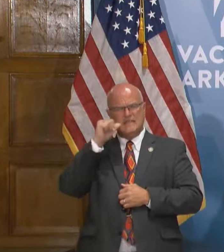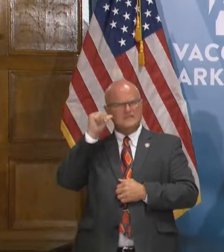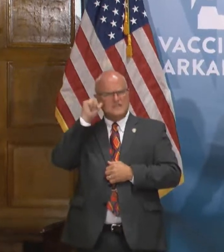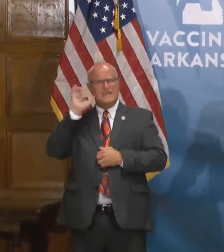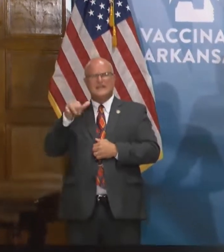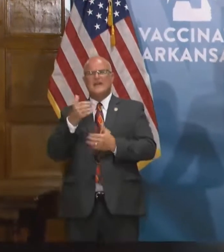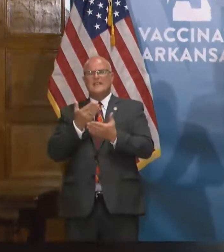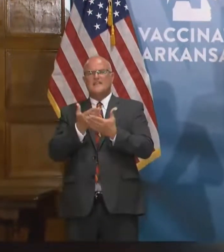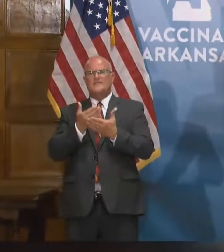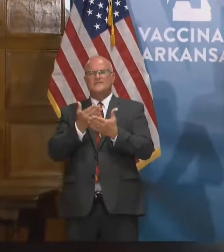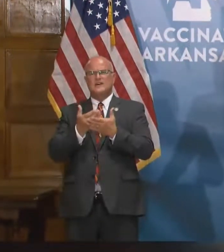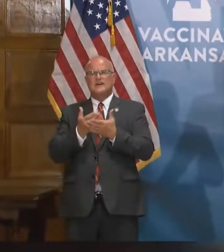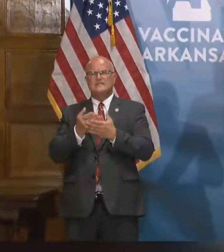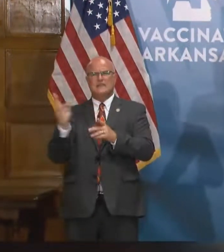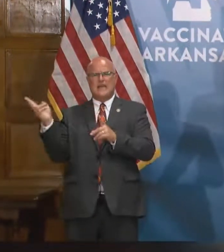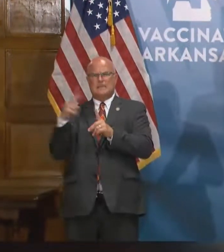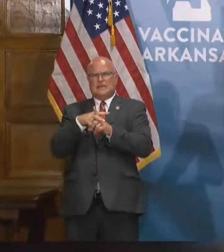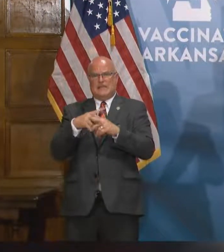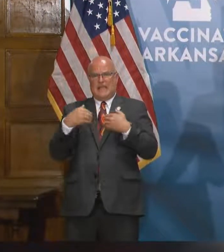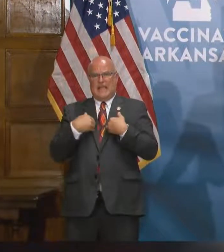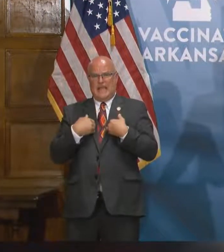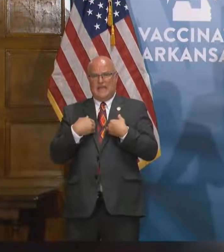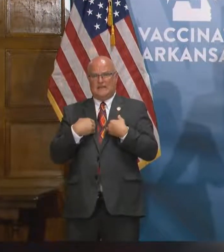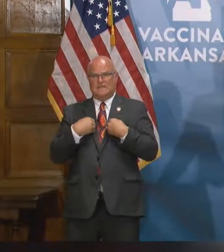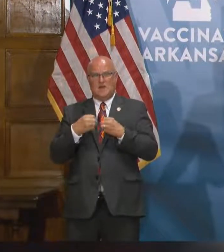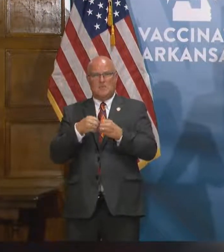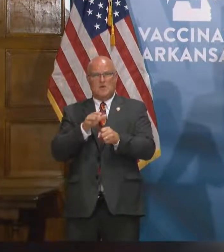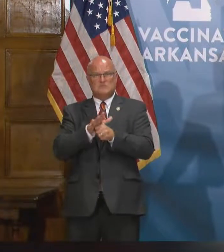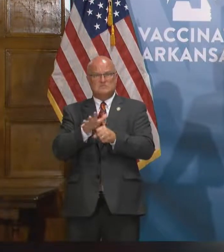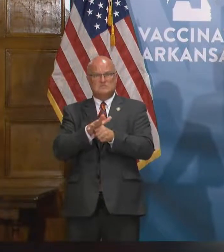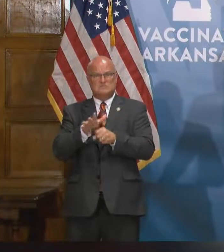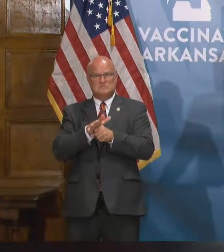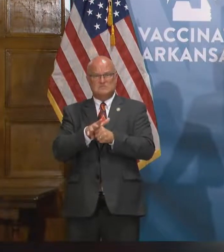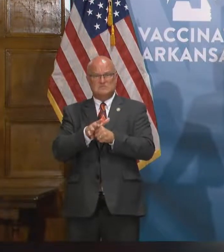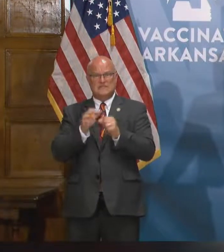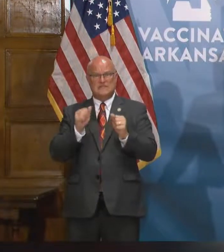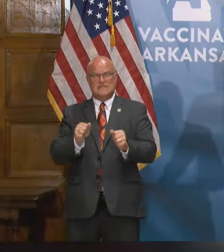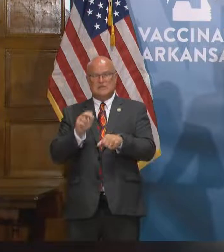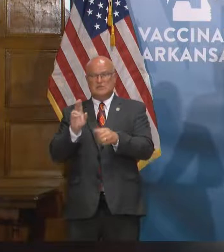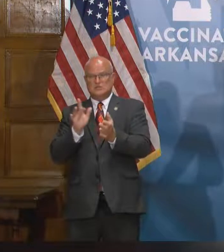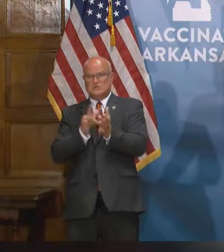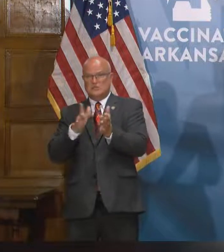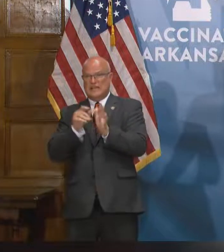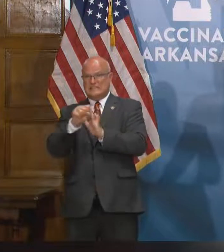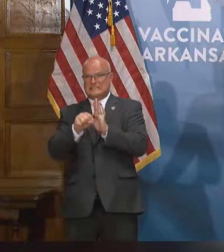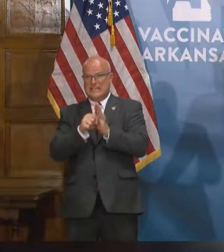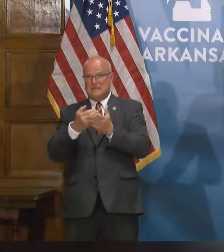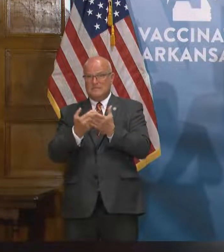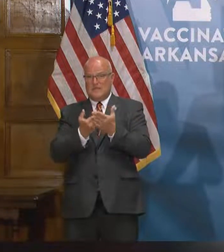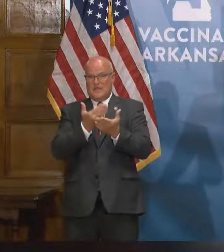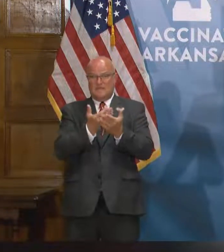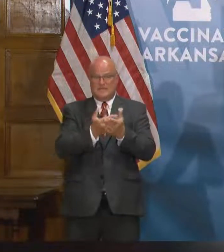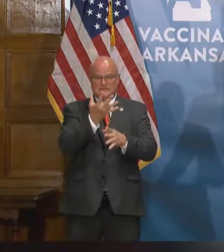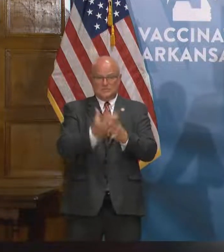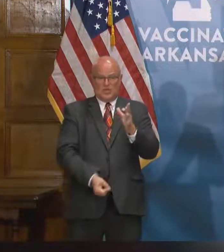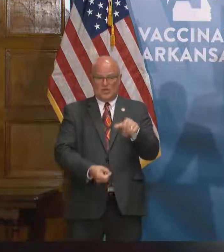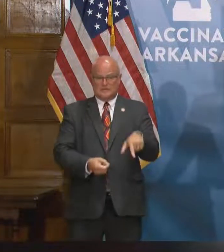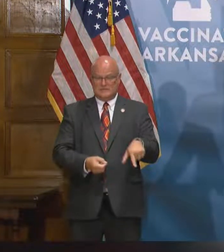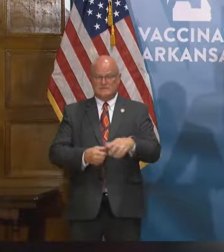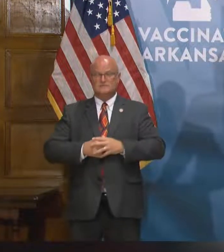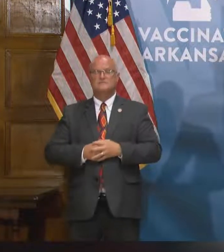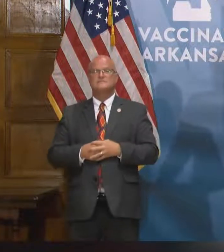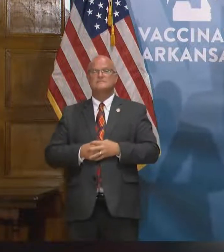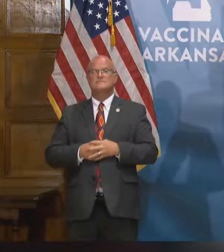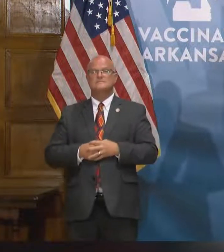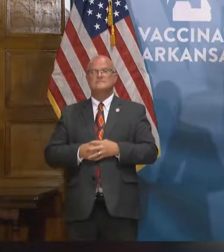are, with the amount of applications they have left, would be more than the funds they have available. Would they be able to utilize state funds once that runs out?